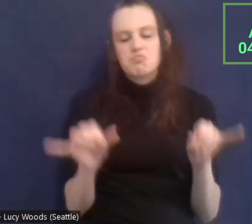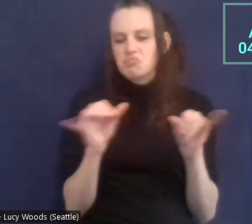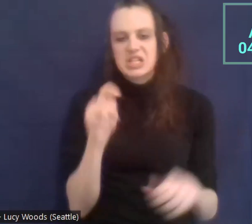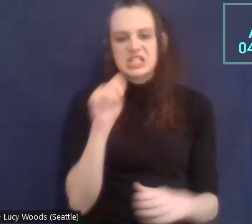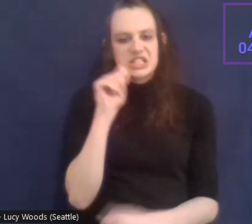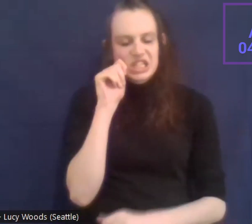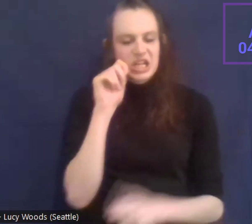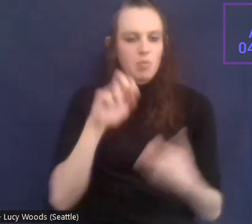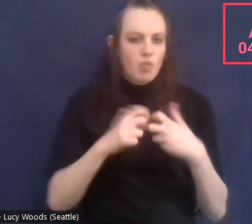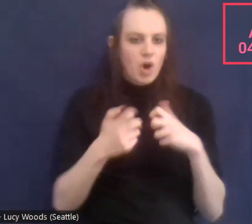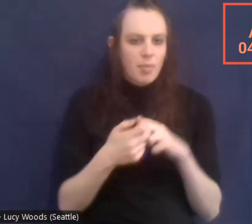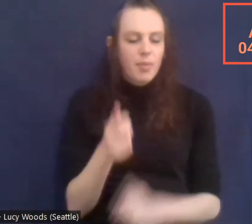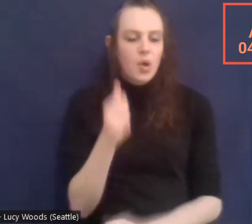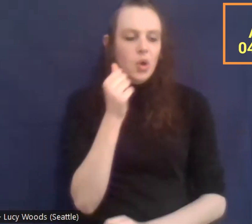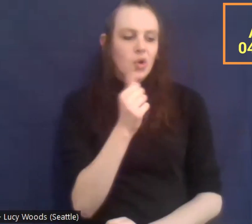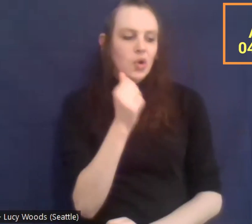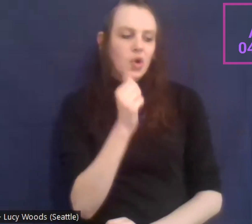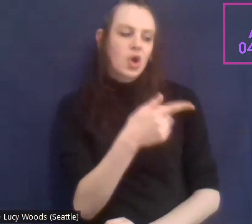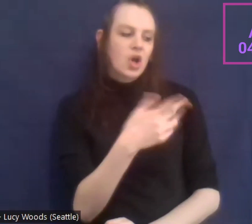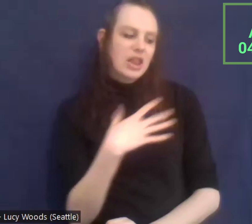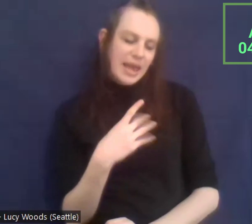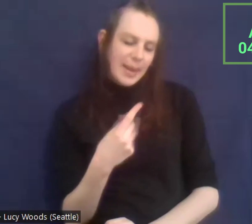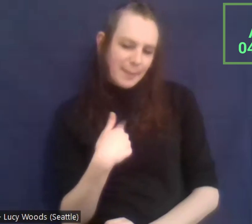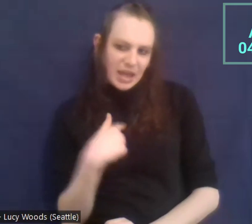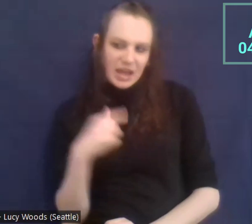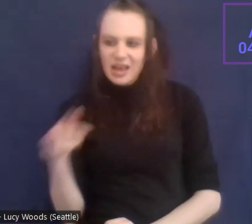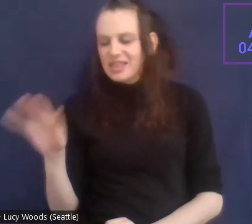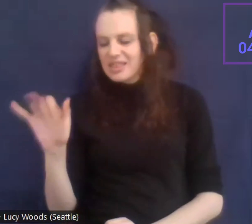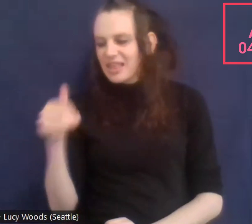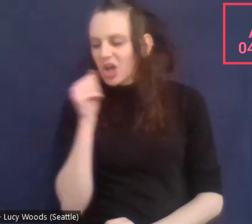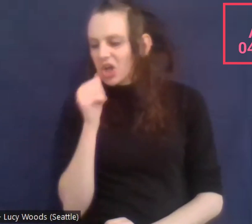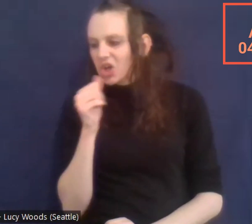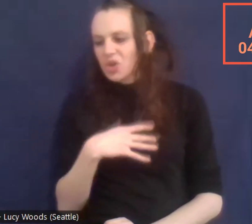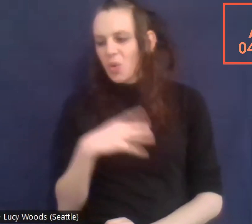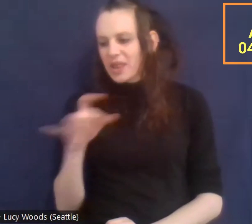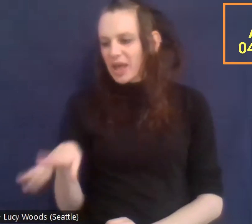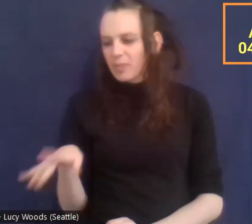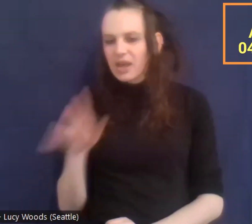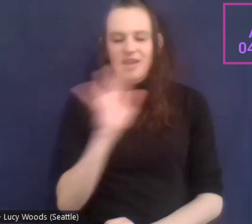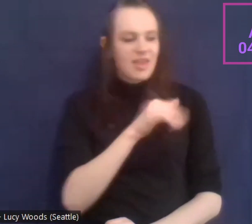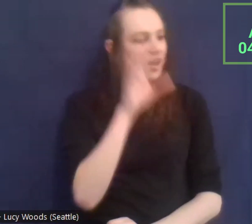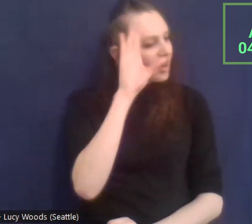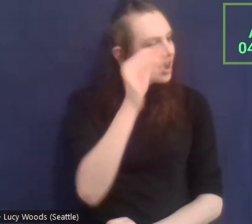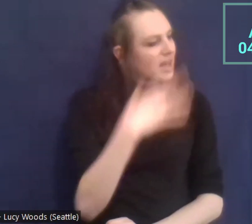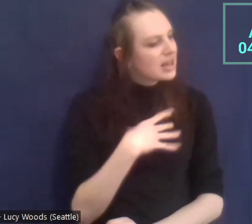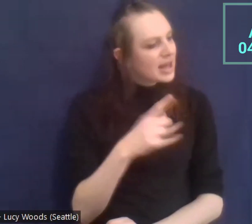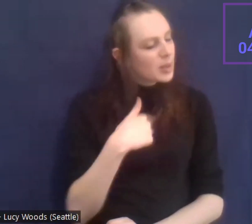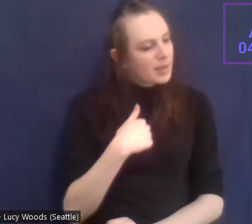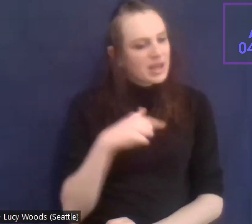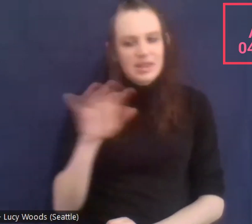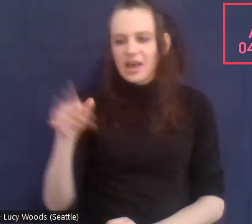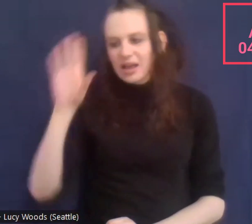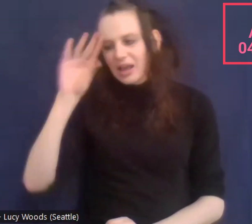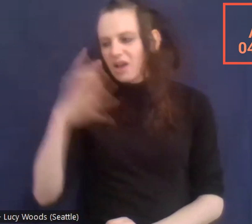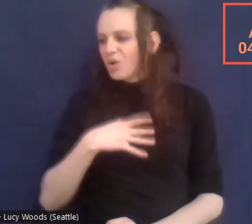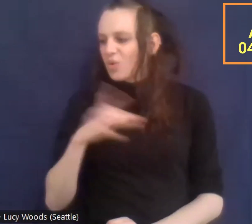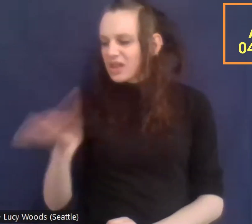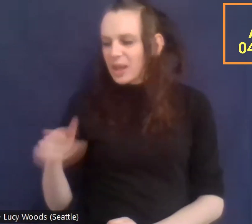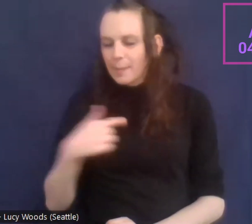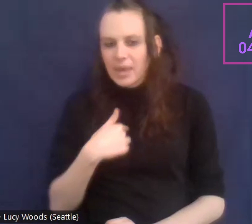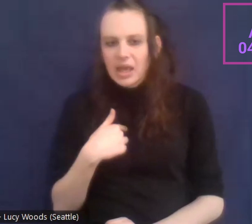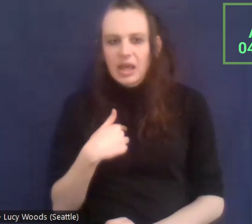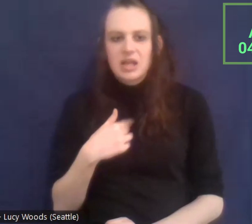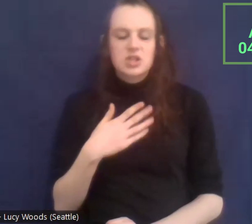Like this girl likes me, this girl doesn't like me. This guy likes me, this guy doesn't like me, and then like you know all of our hormones are like you know spinning in the